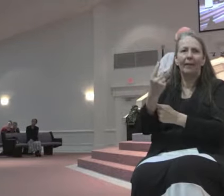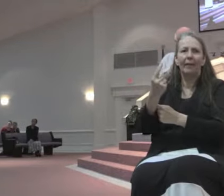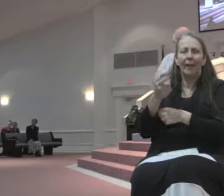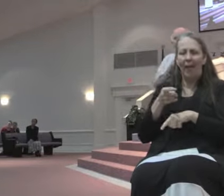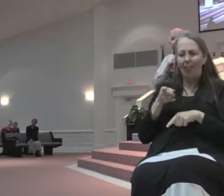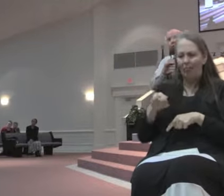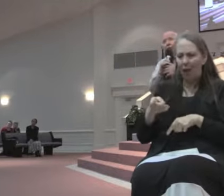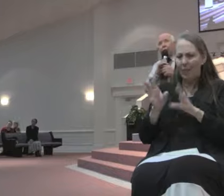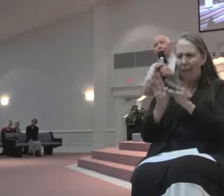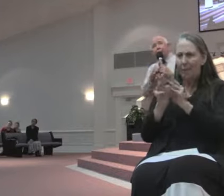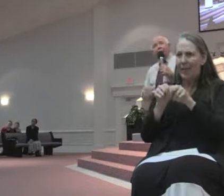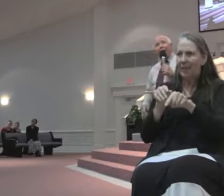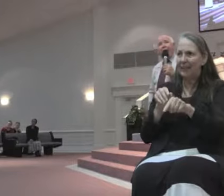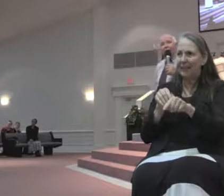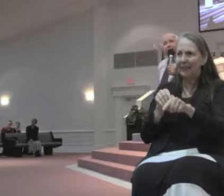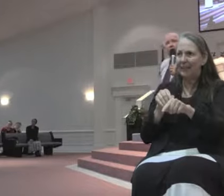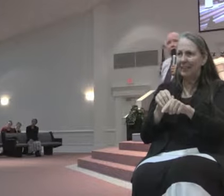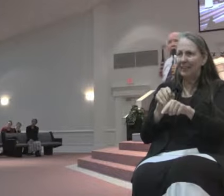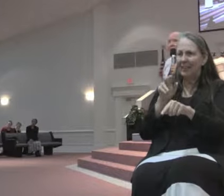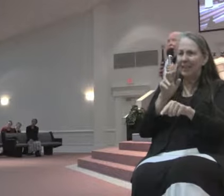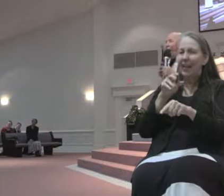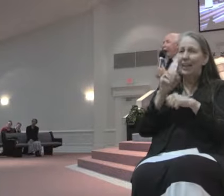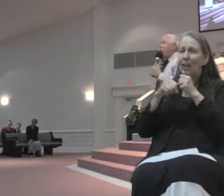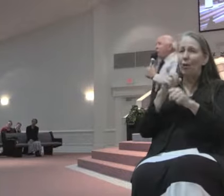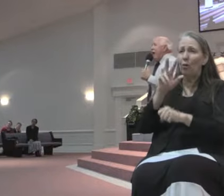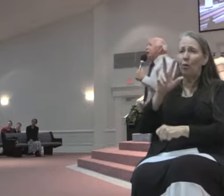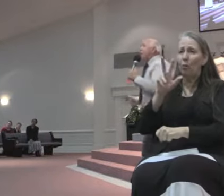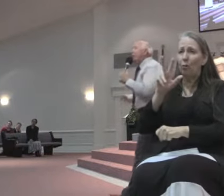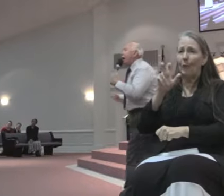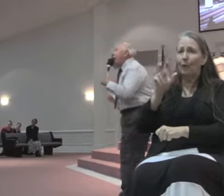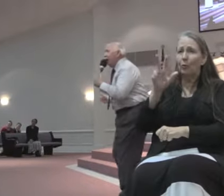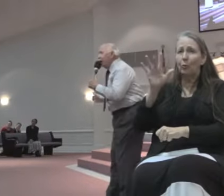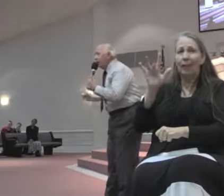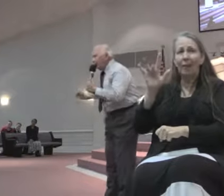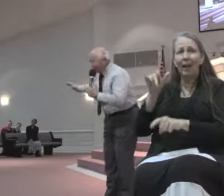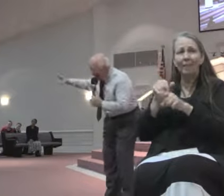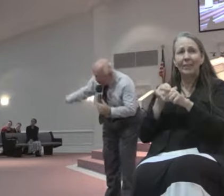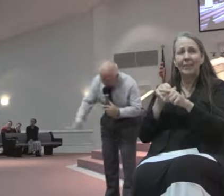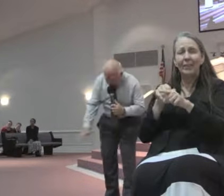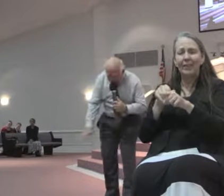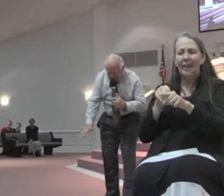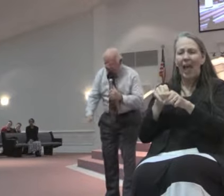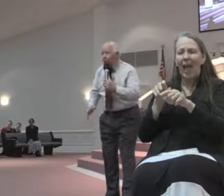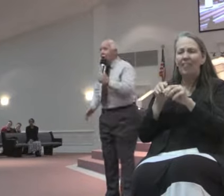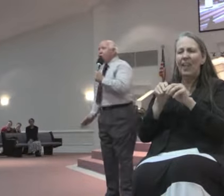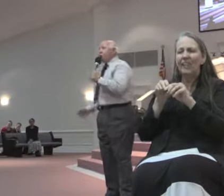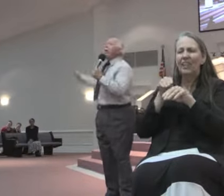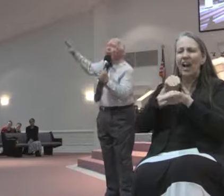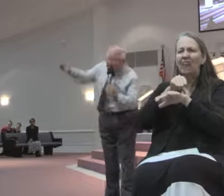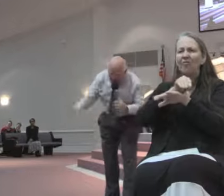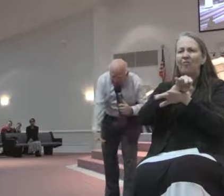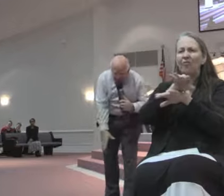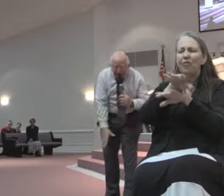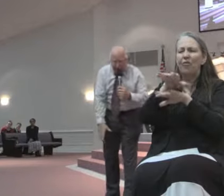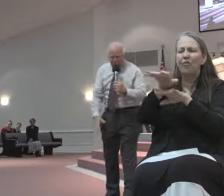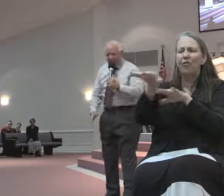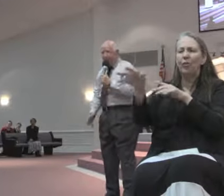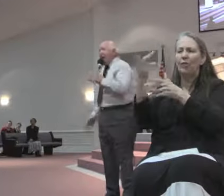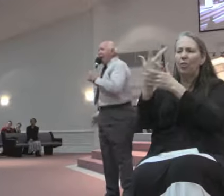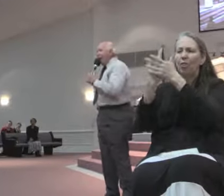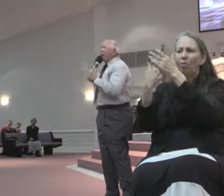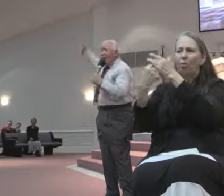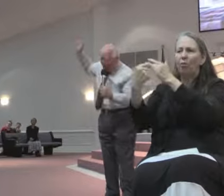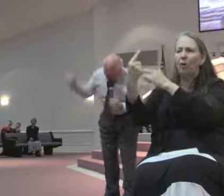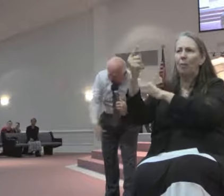in the Council of Nicaea 325. And when they began to infiltrate Trinitarian